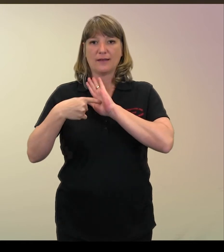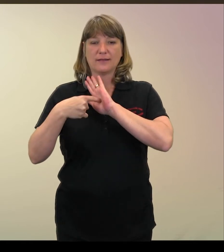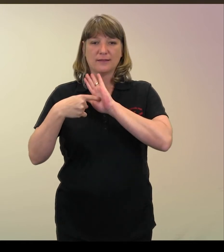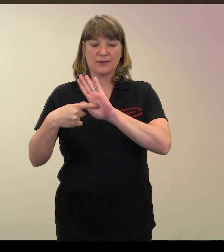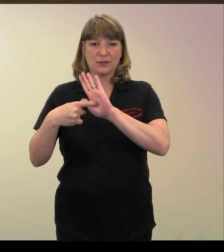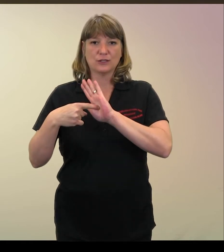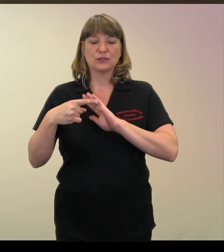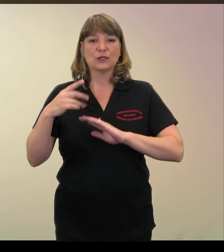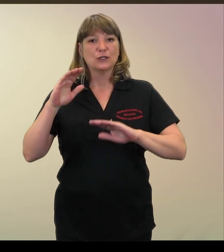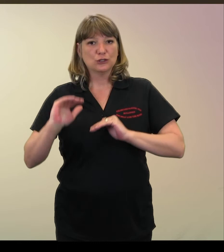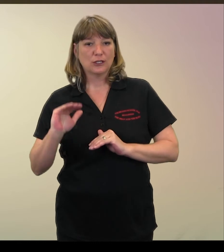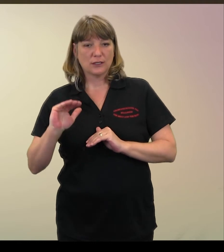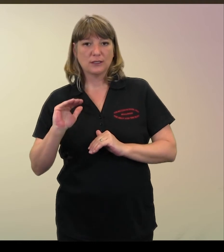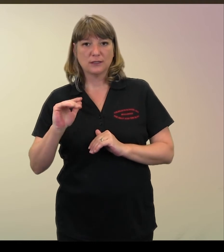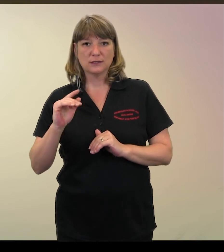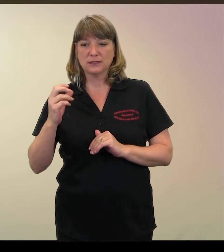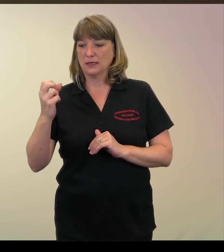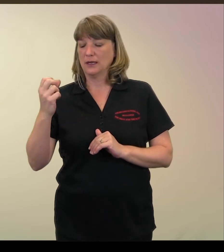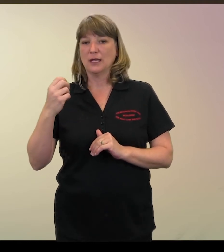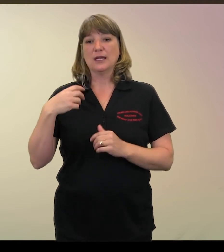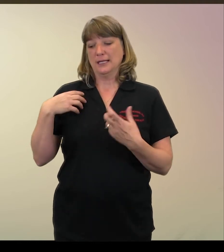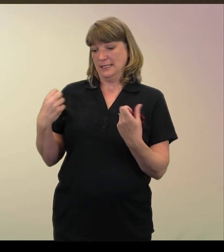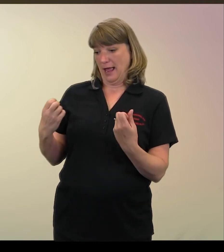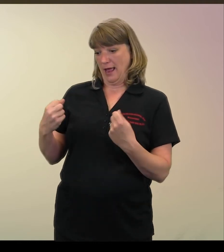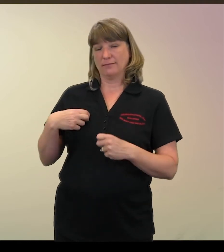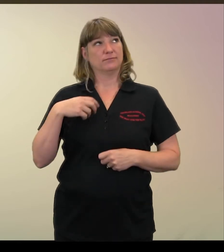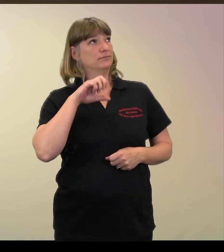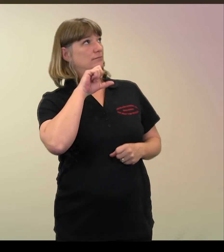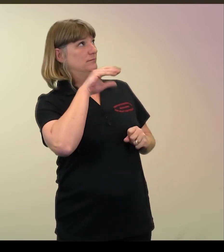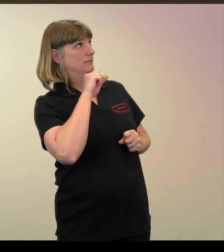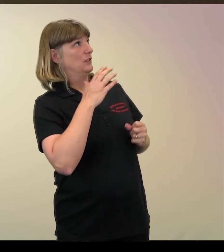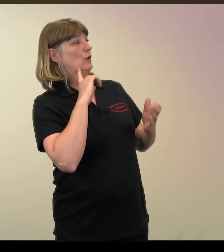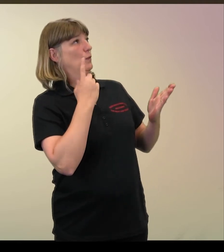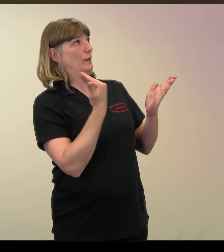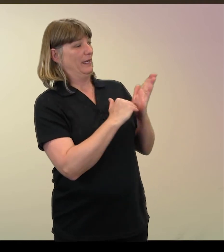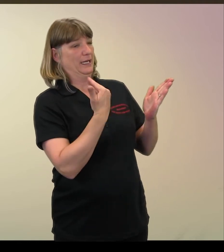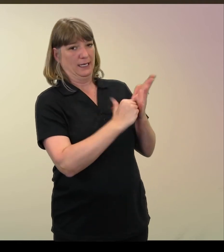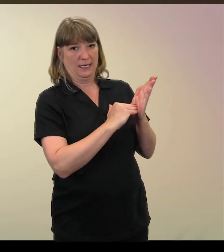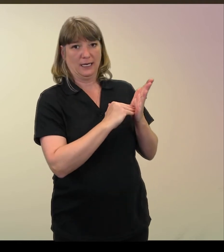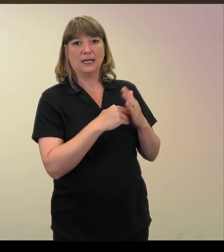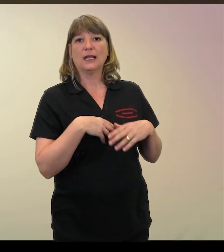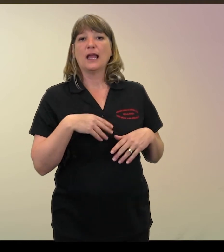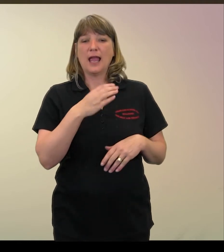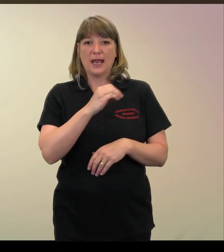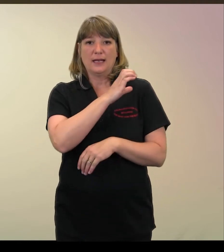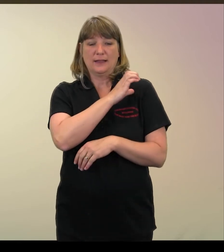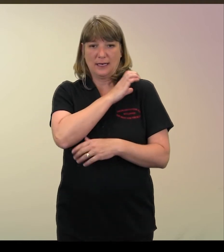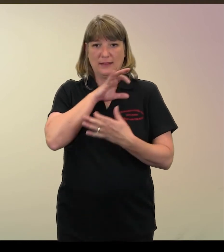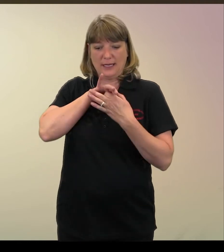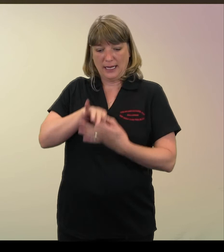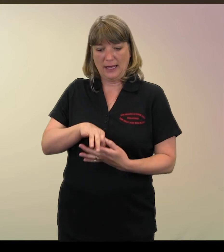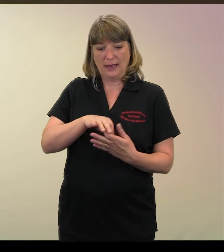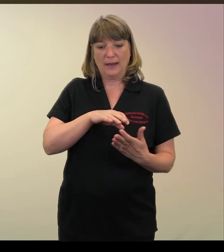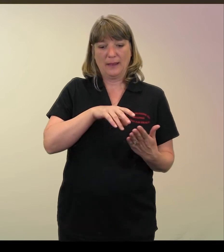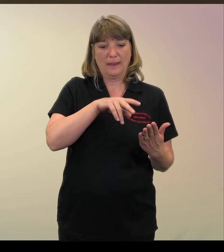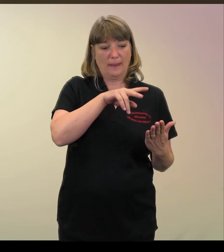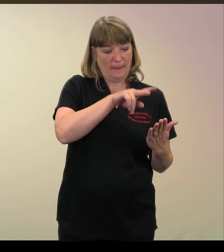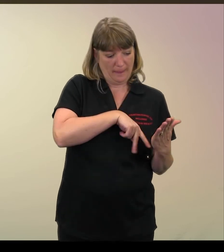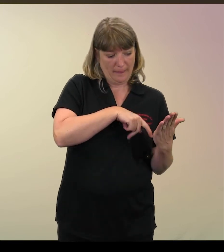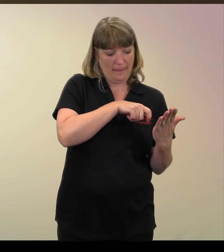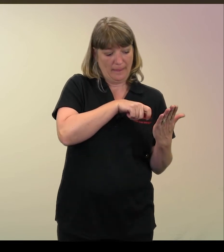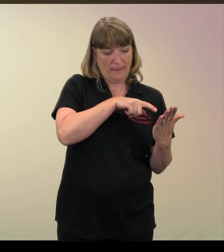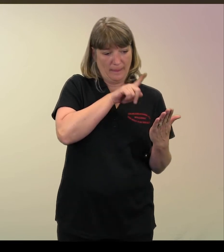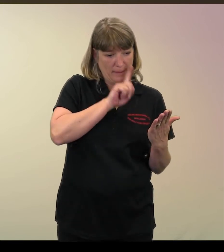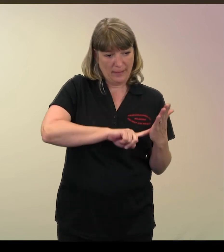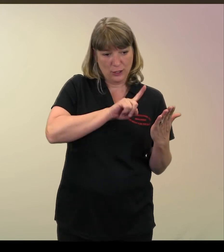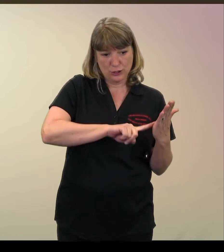And echolalia refers to children who repeat back what is signed or spoken to them. Both clinically and